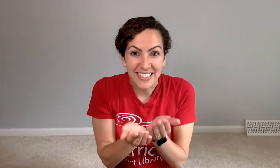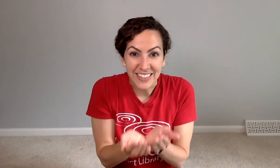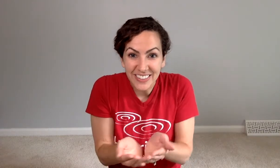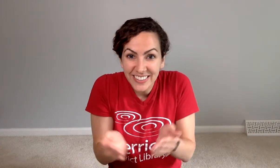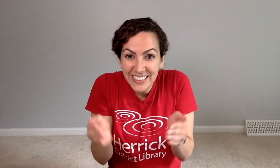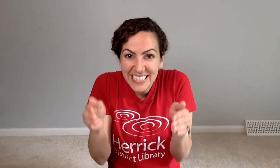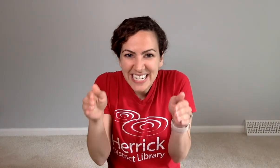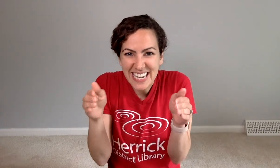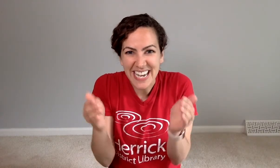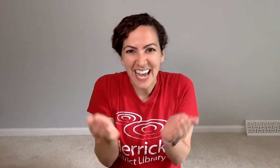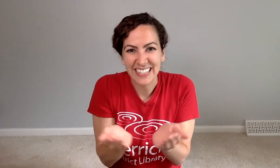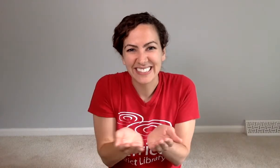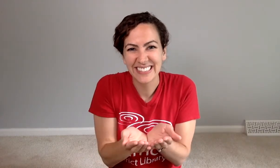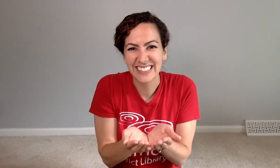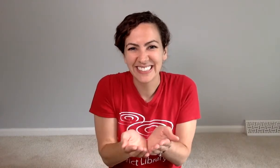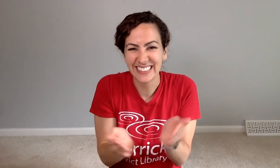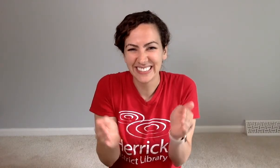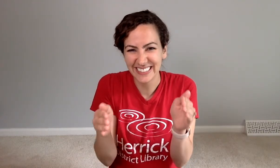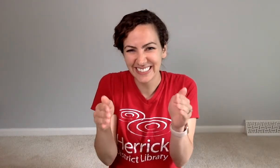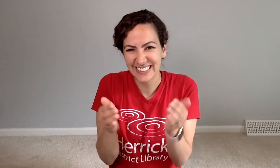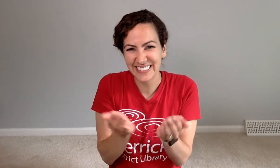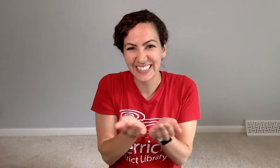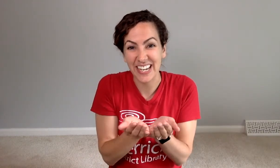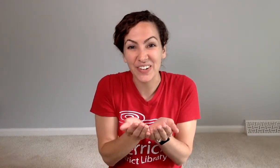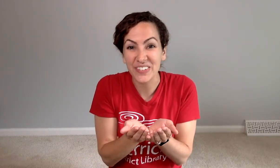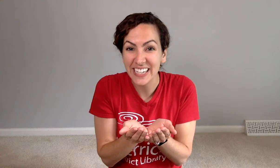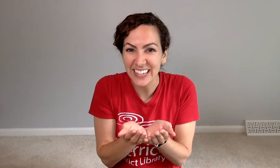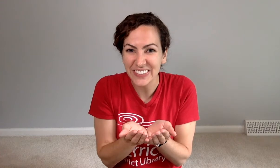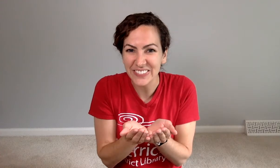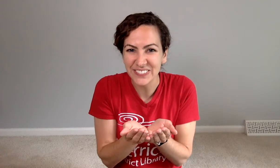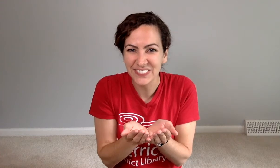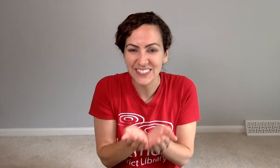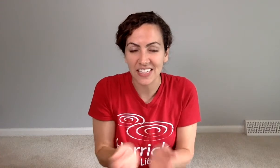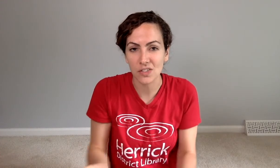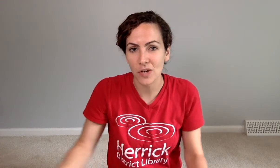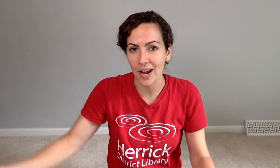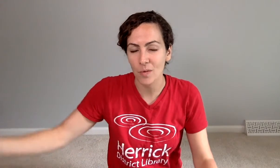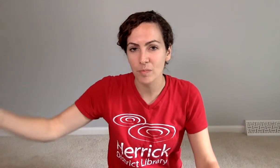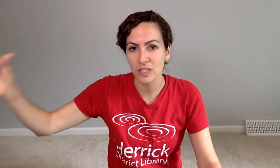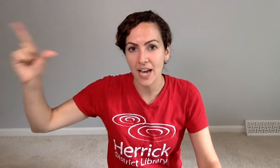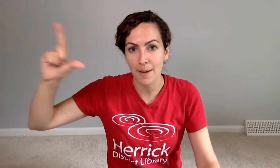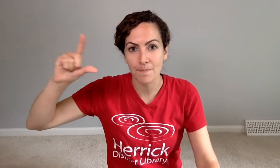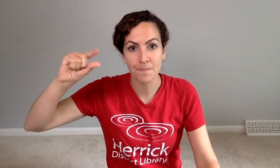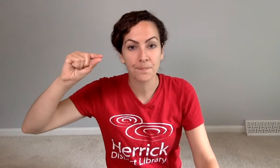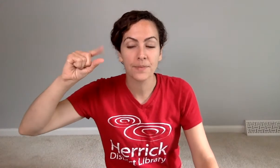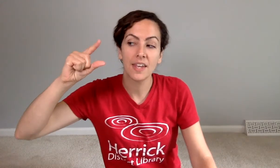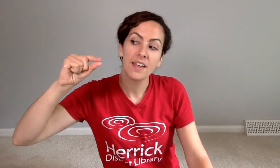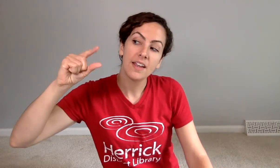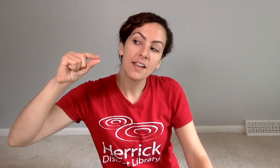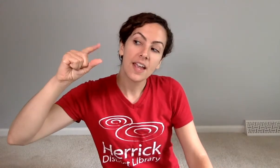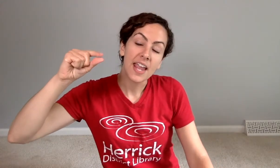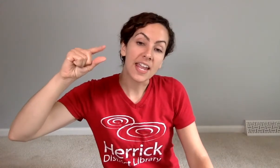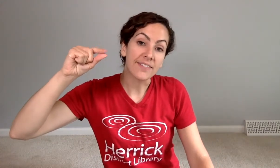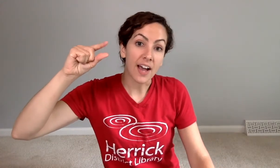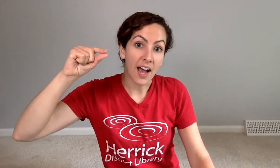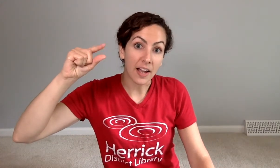little nest. There we go. Let's try it one more time. If I were